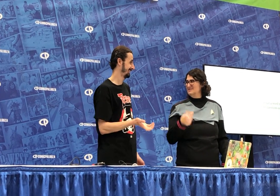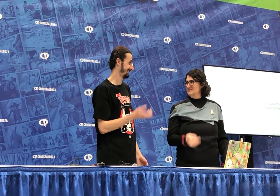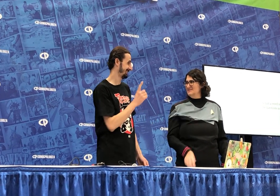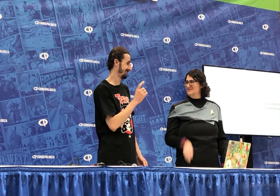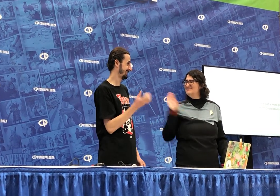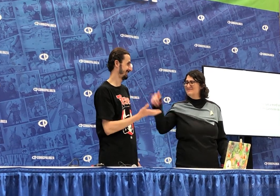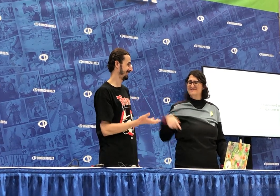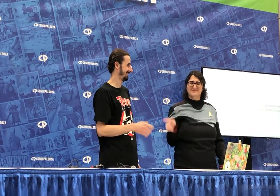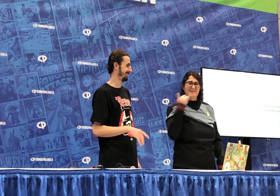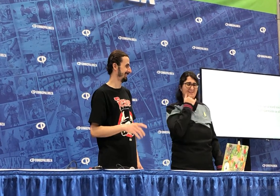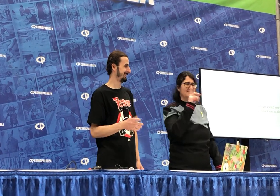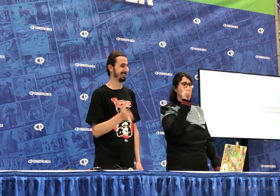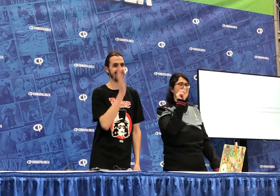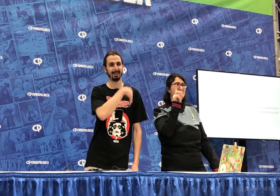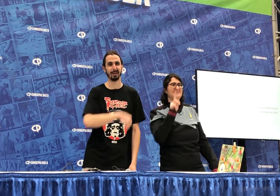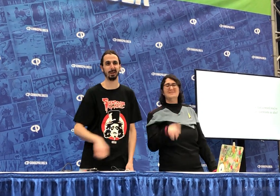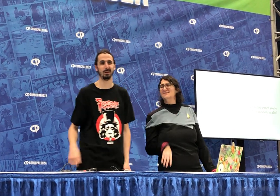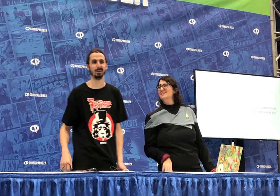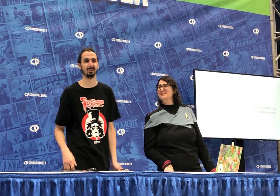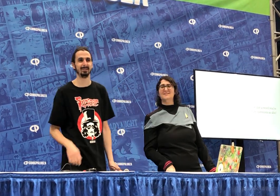do like D like you're rolling it.